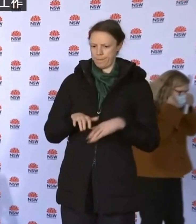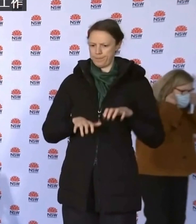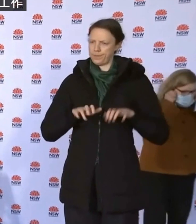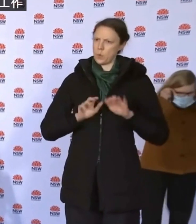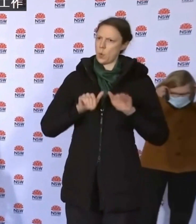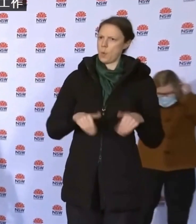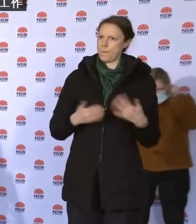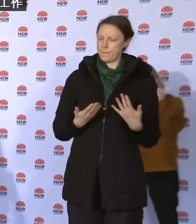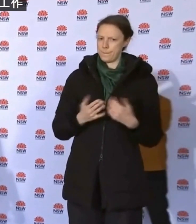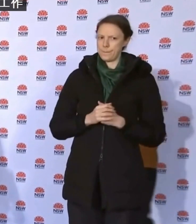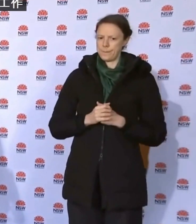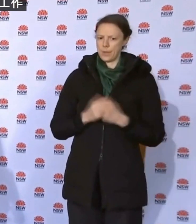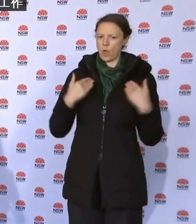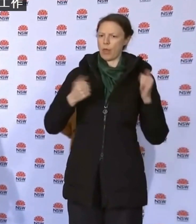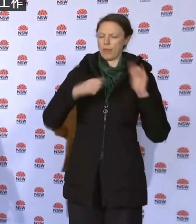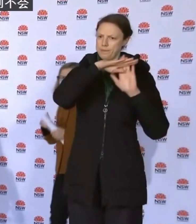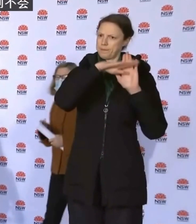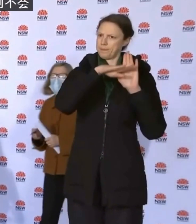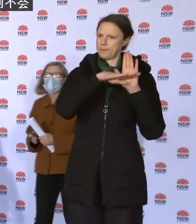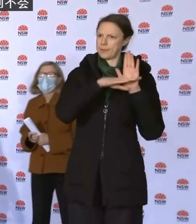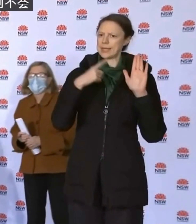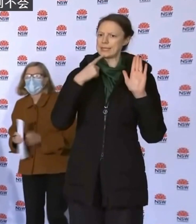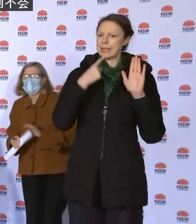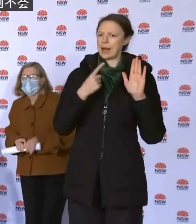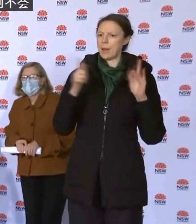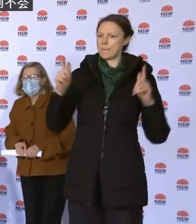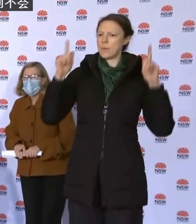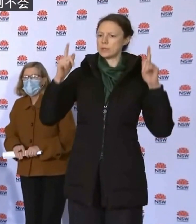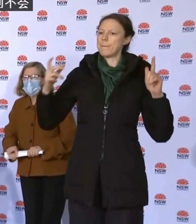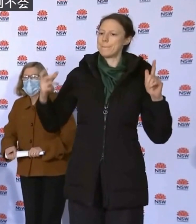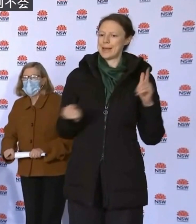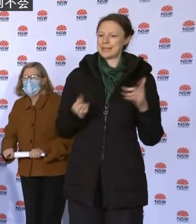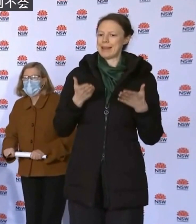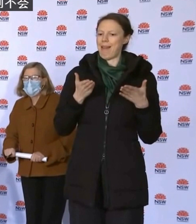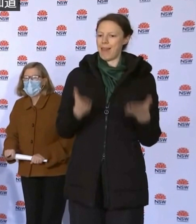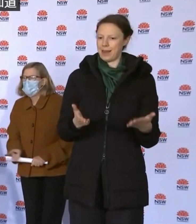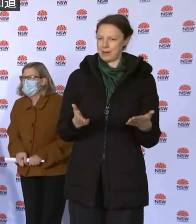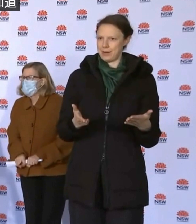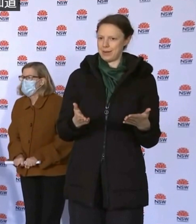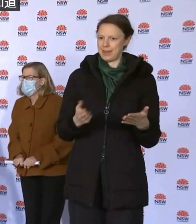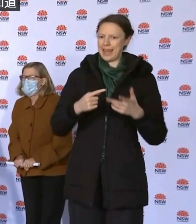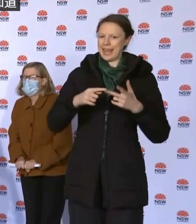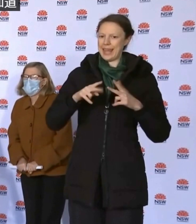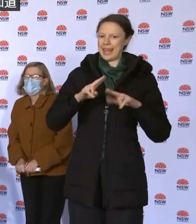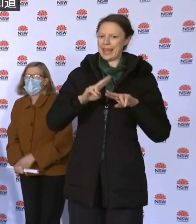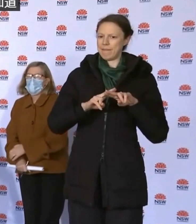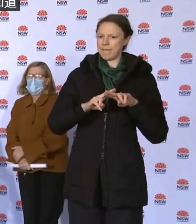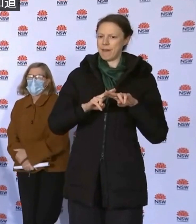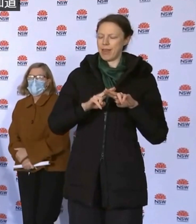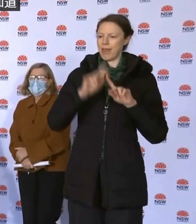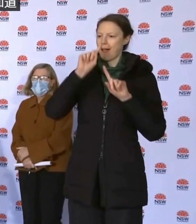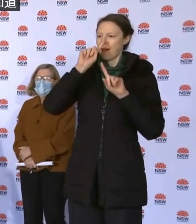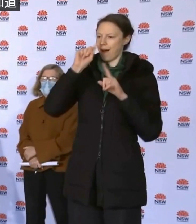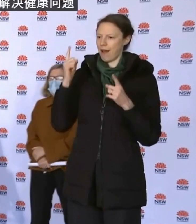must require a staff member to work from home, but not if it's not reasonably practicable. Dr. Chant was pleading with the employers